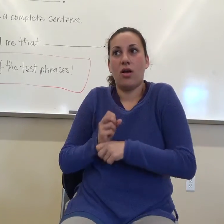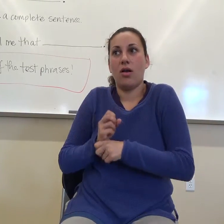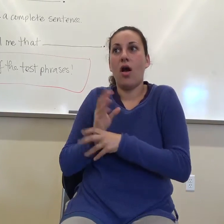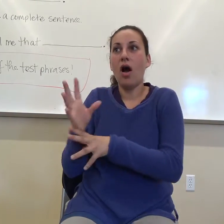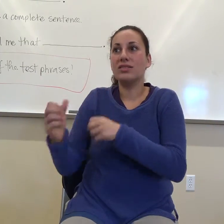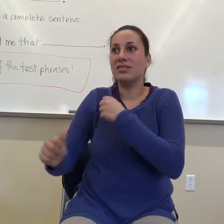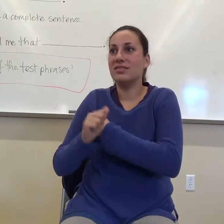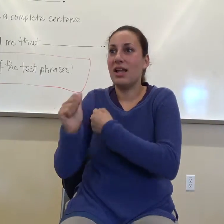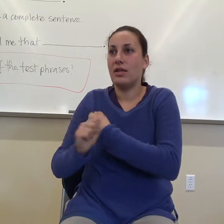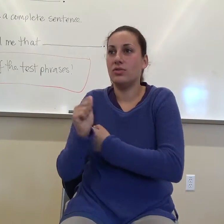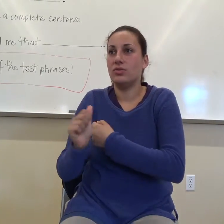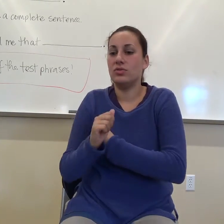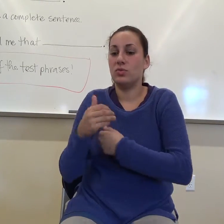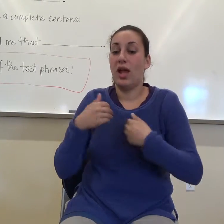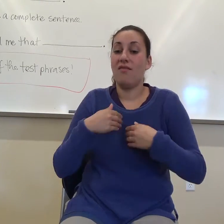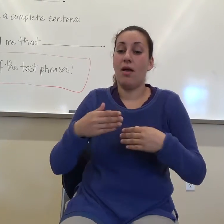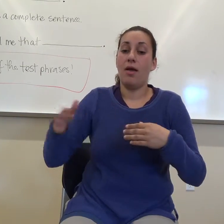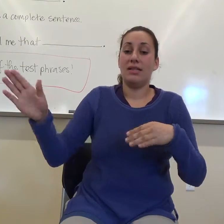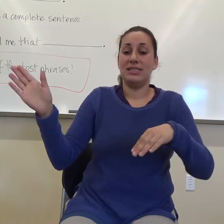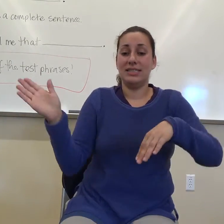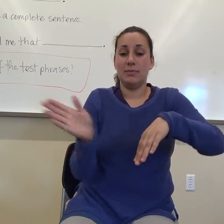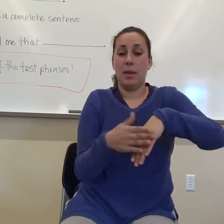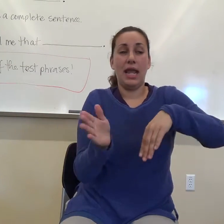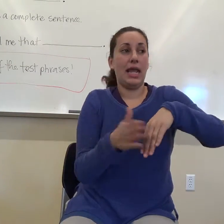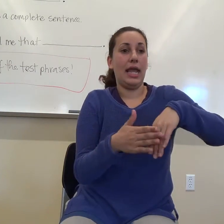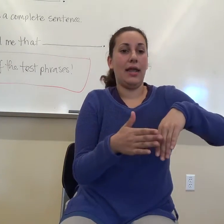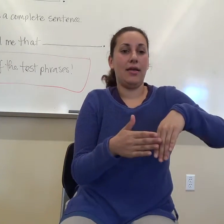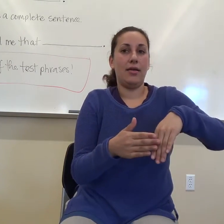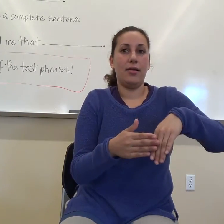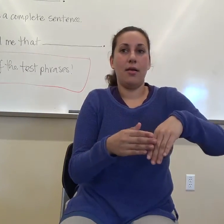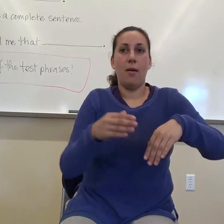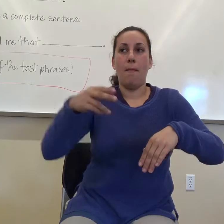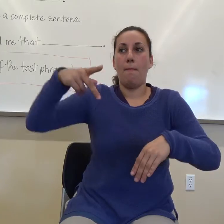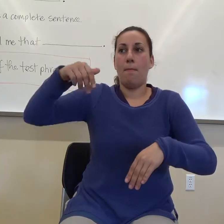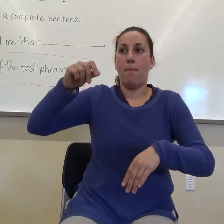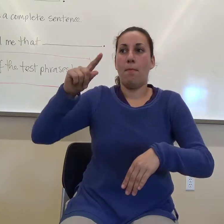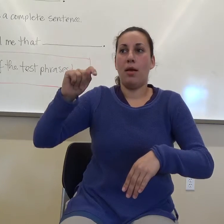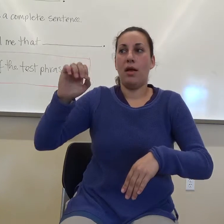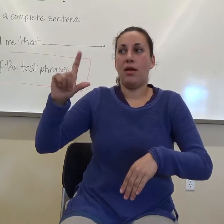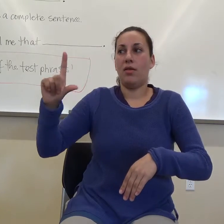paddling, spanking, all right? Here's this again.